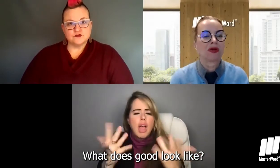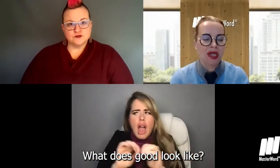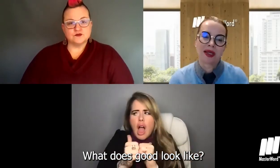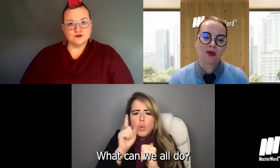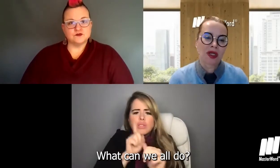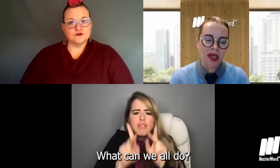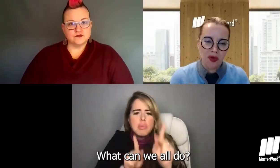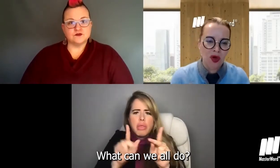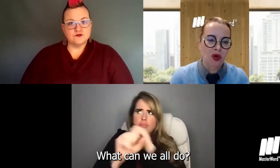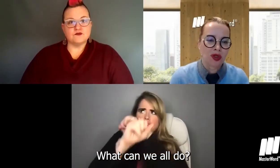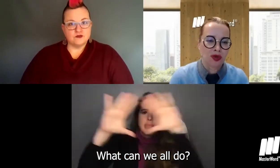look like? What can we all do?